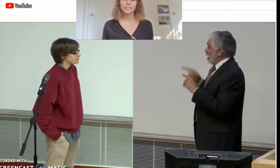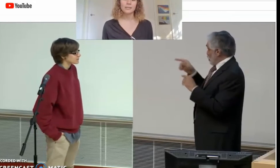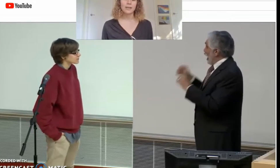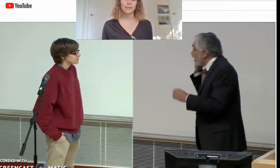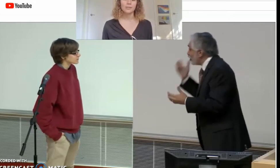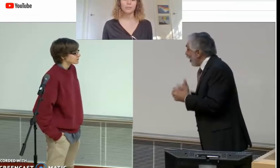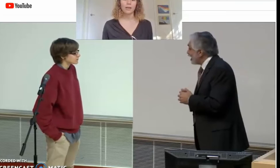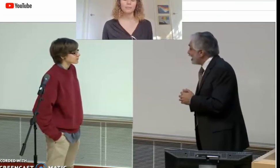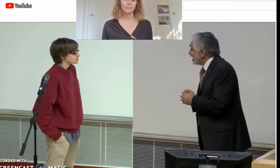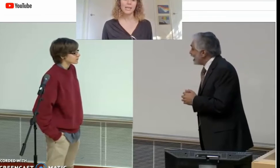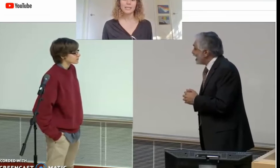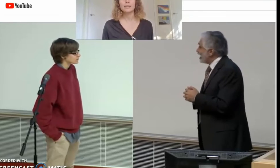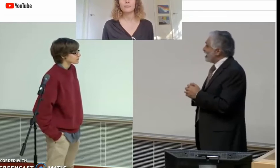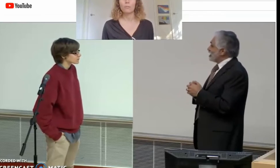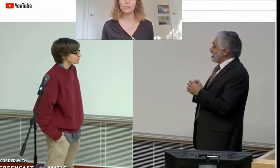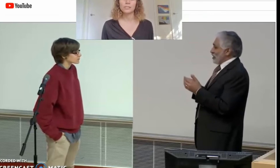protest. I can picket if I wanted to.